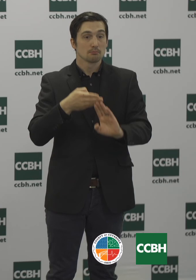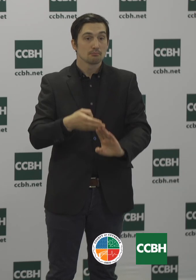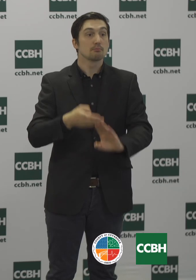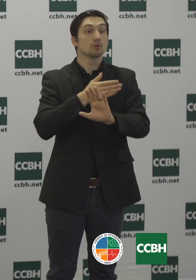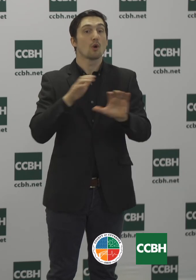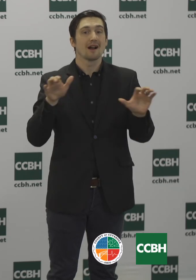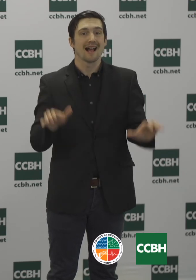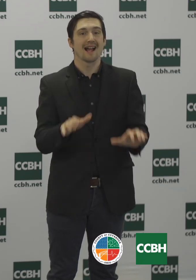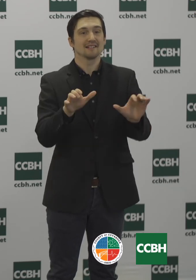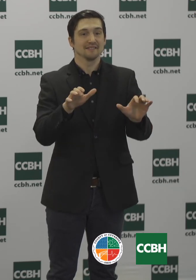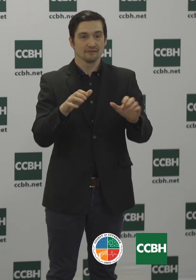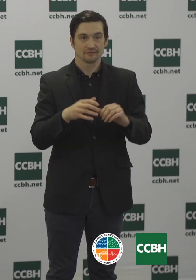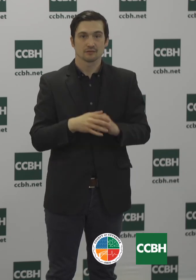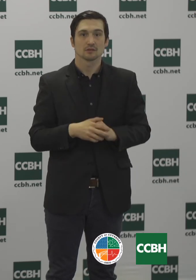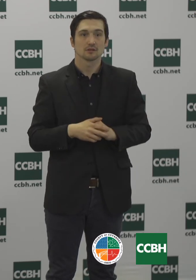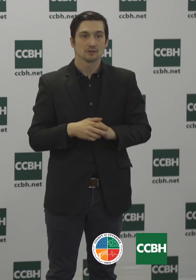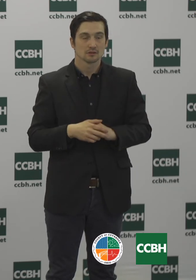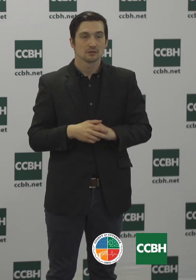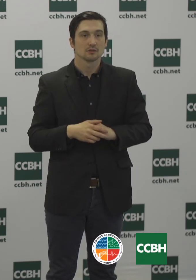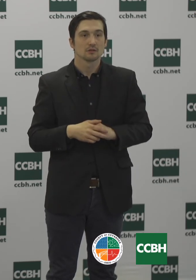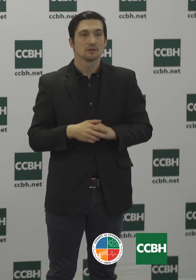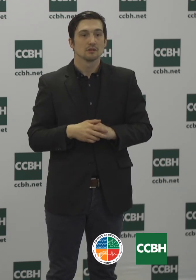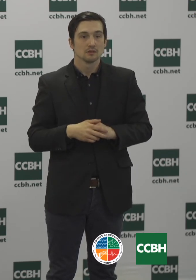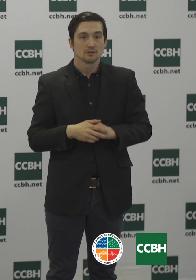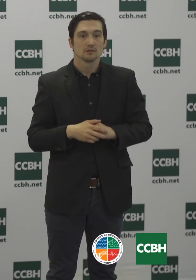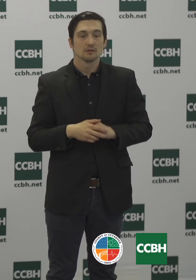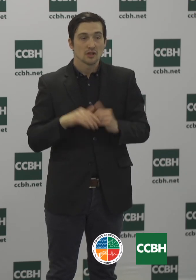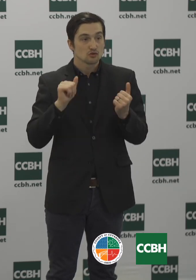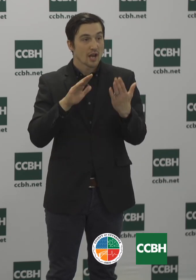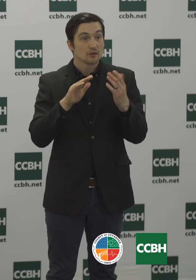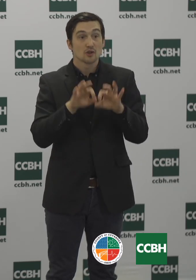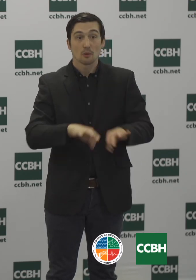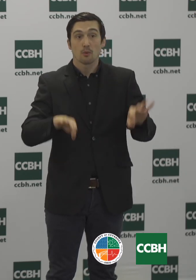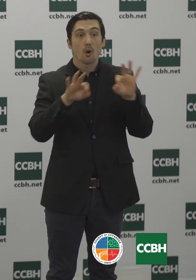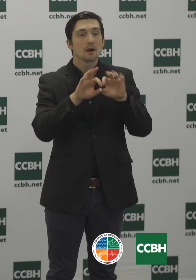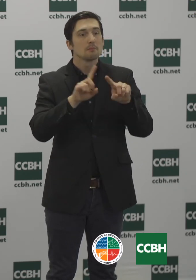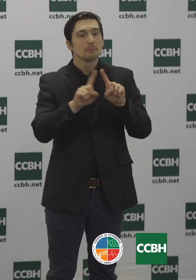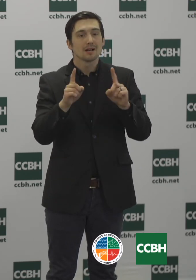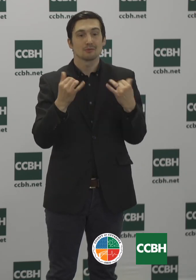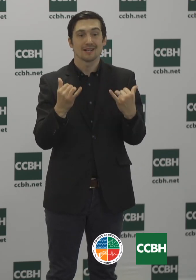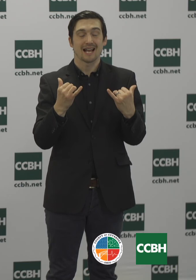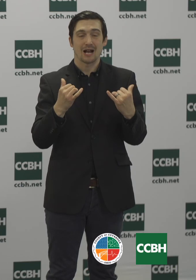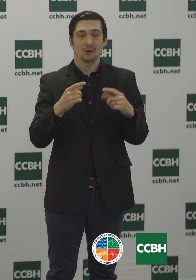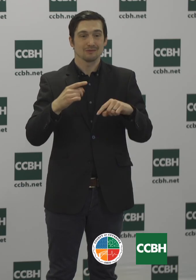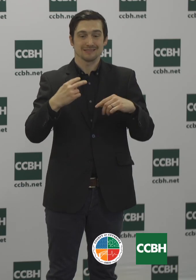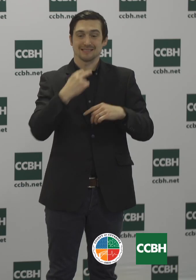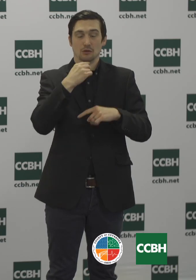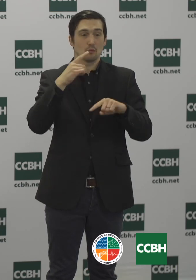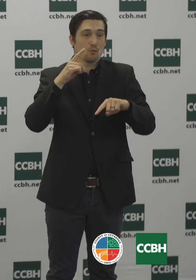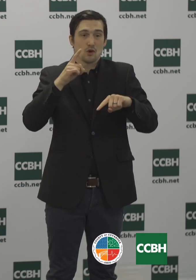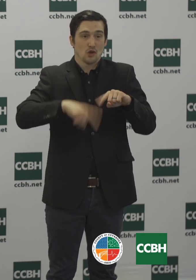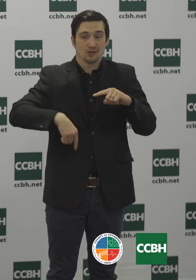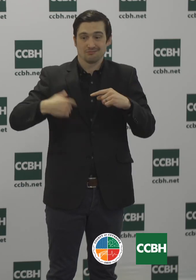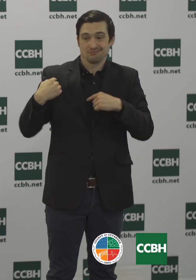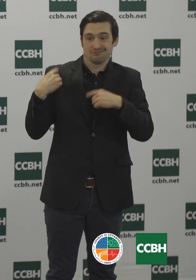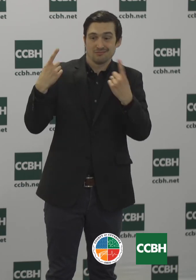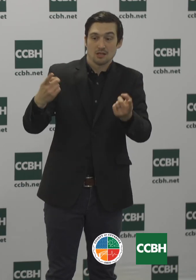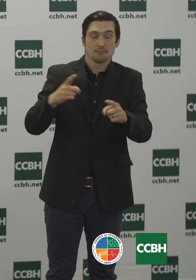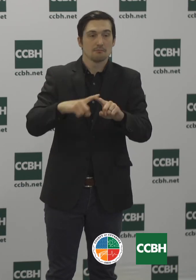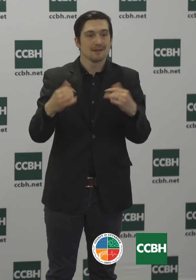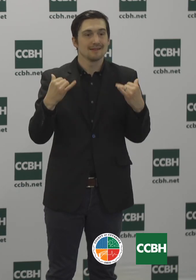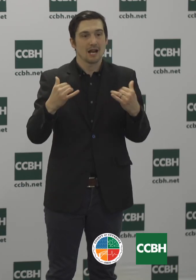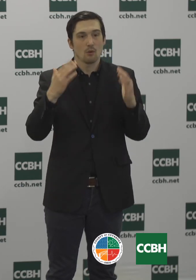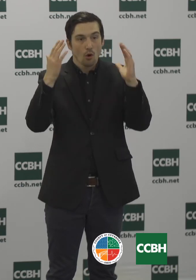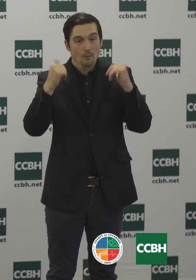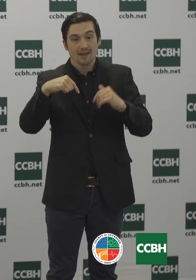and key prevention strategies are important, but we haven't been able to do that yet, and our hope is we are pivoting to that in